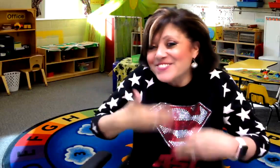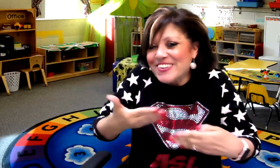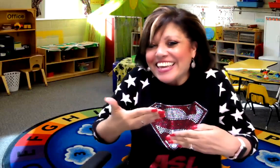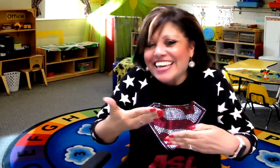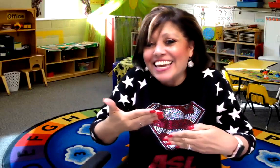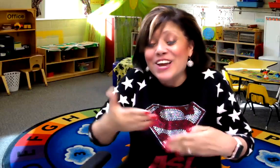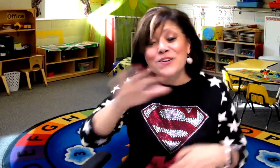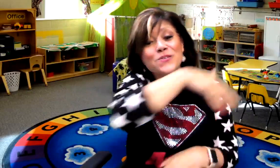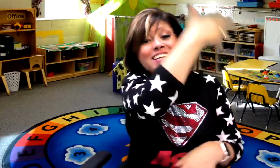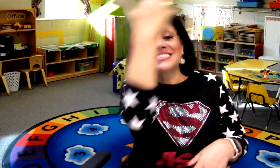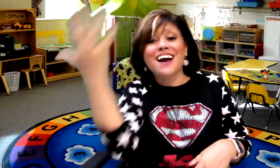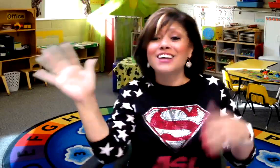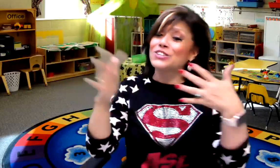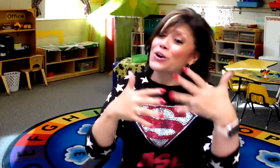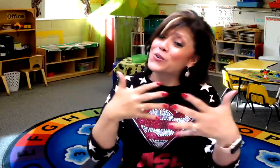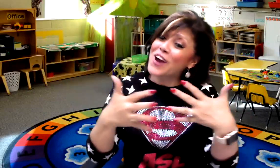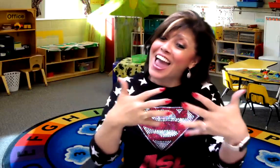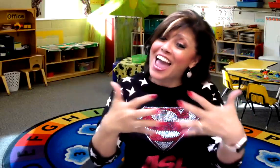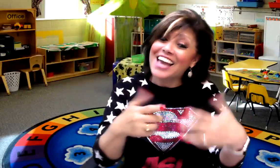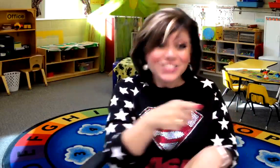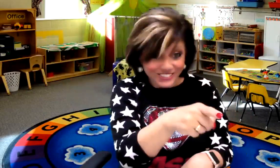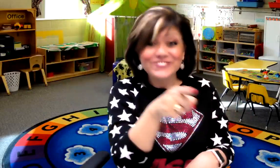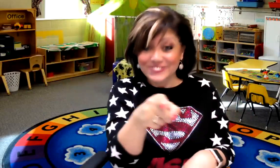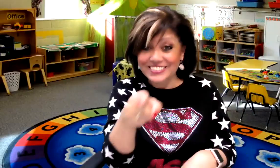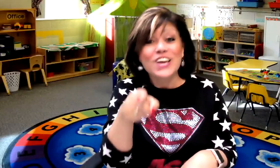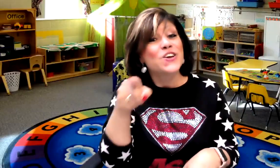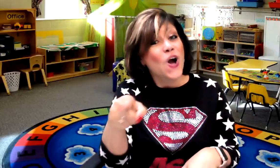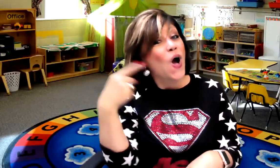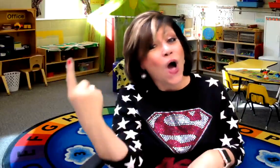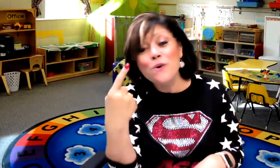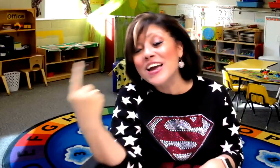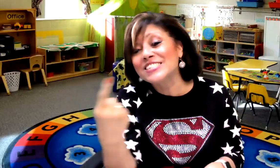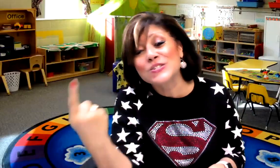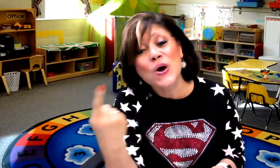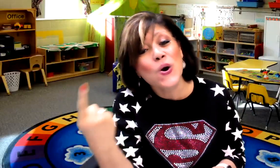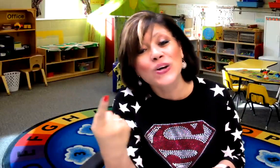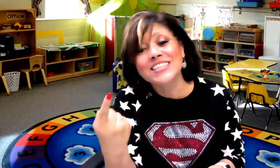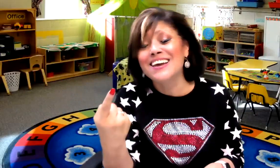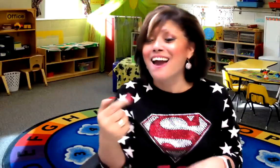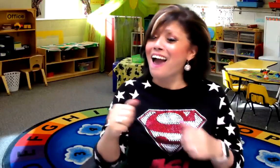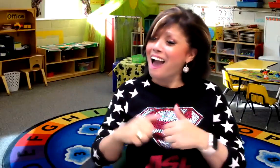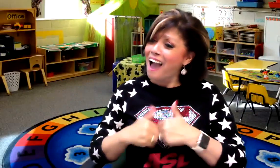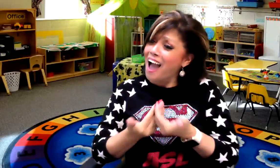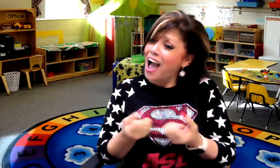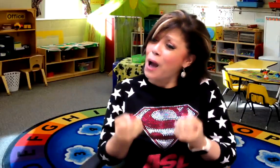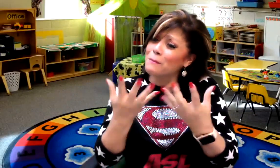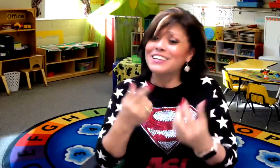happy when skies are gray. You'll always know, dear, how much